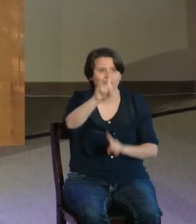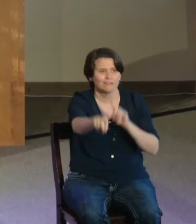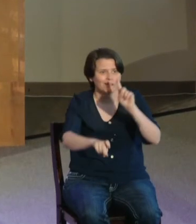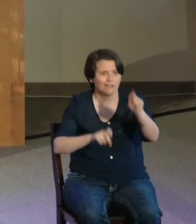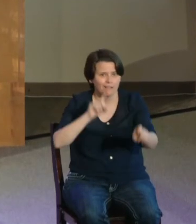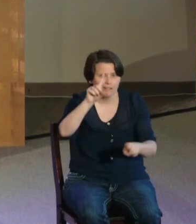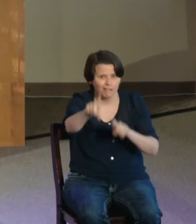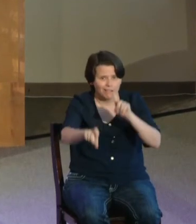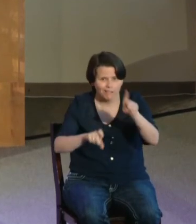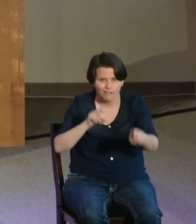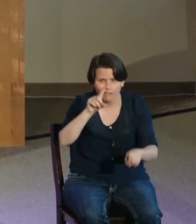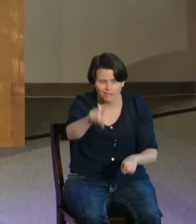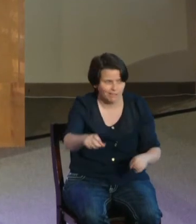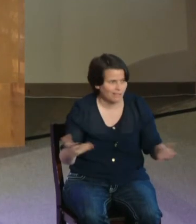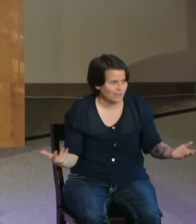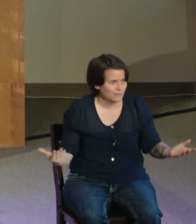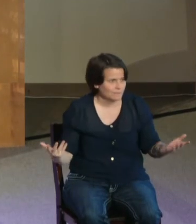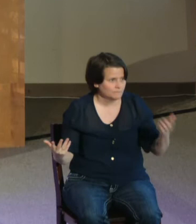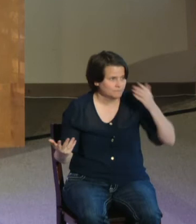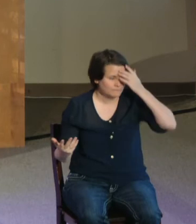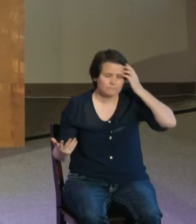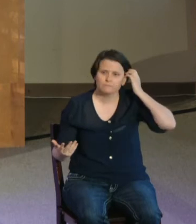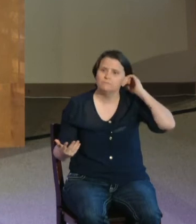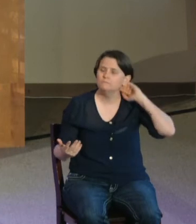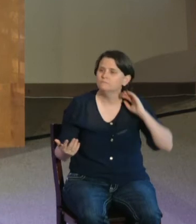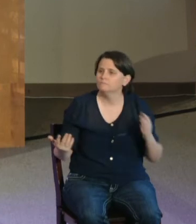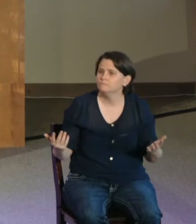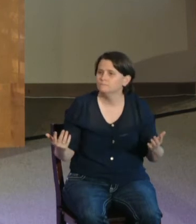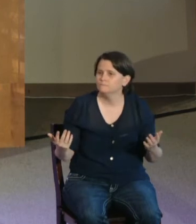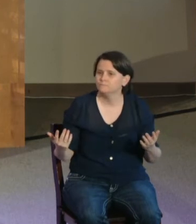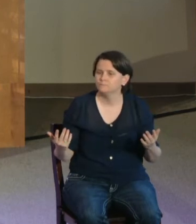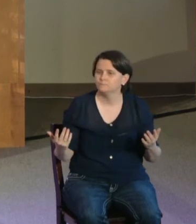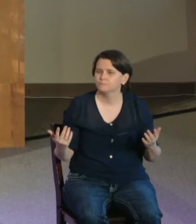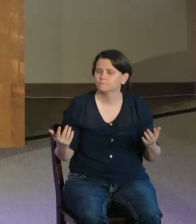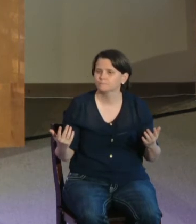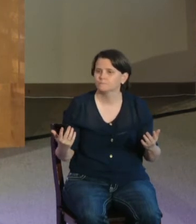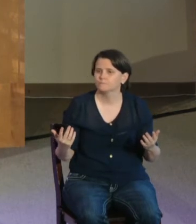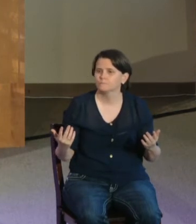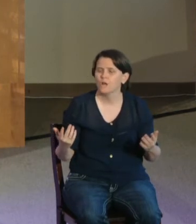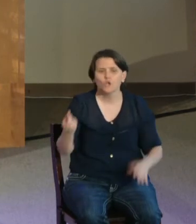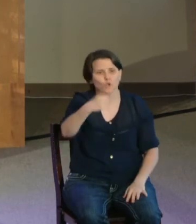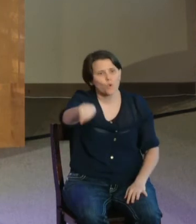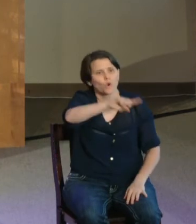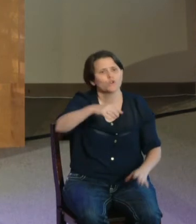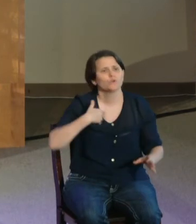right? So how are you engaging here? Are you waiting for the other shoe to